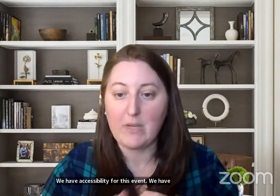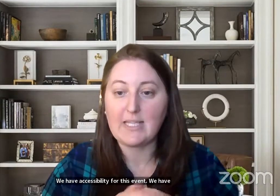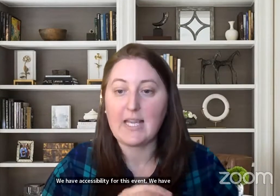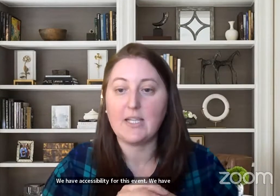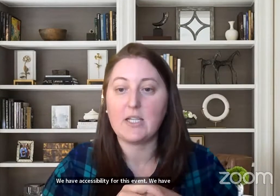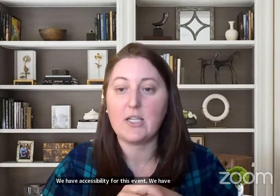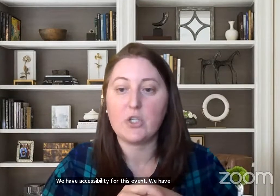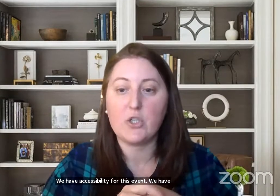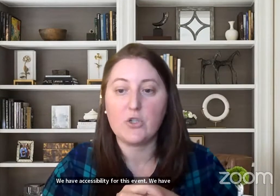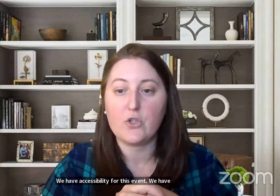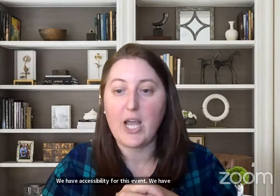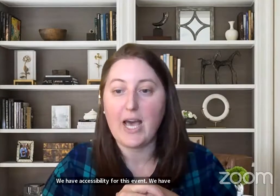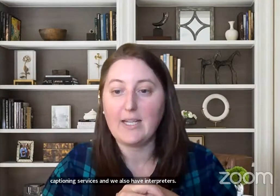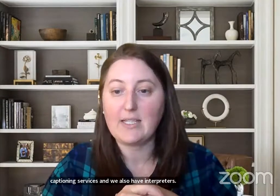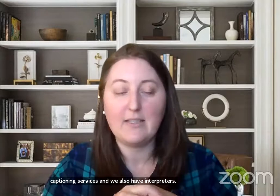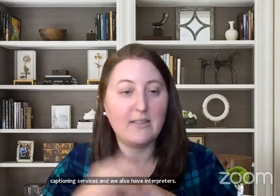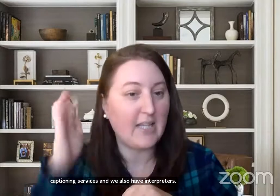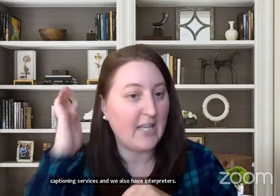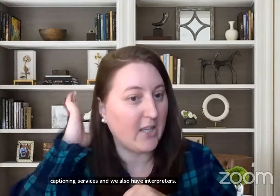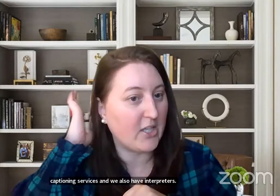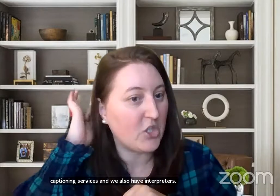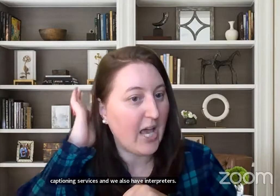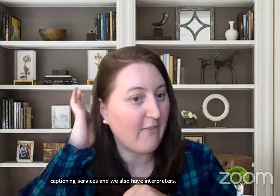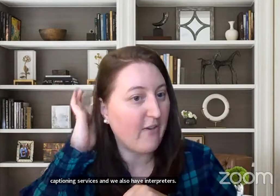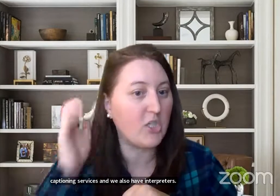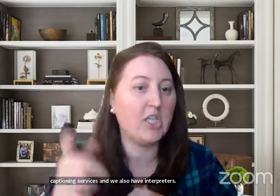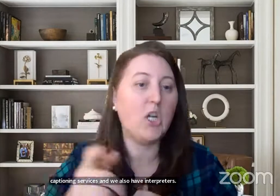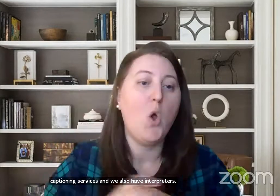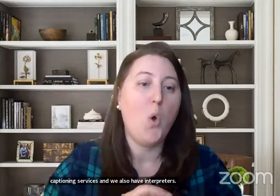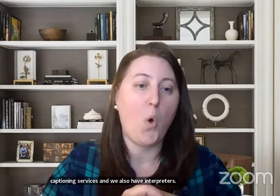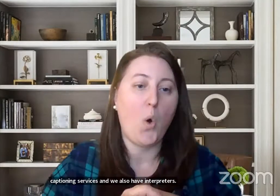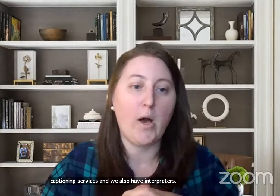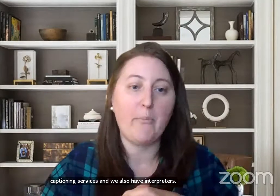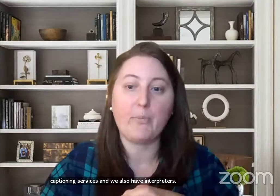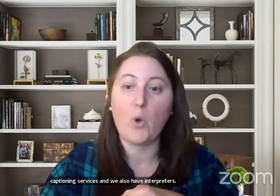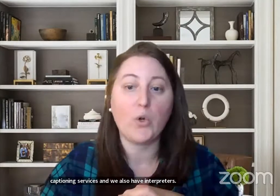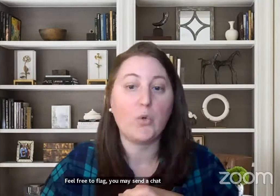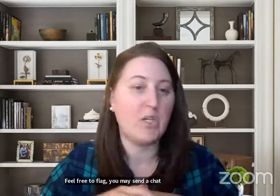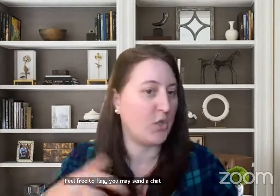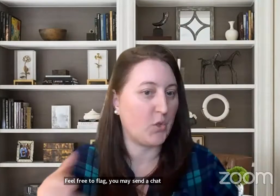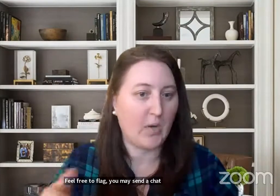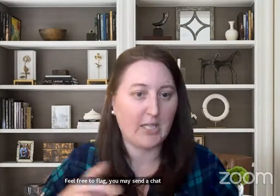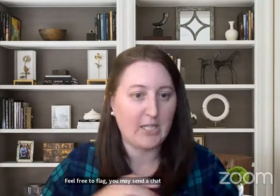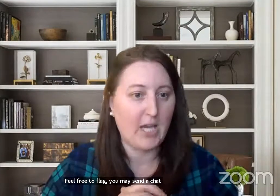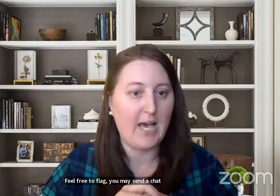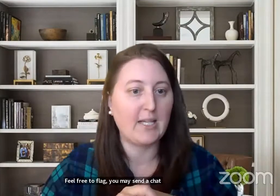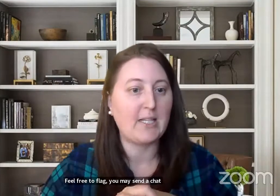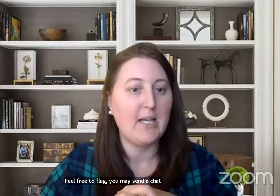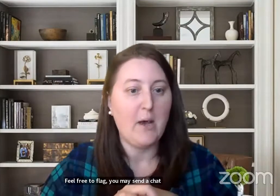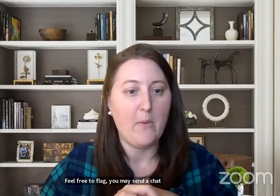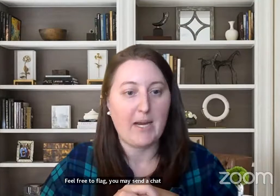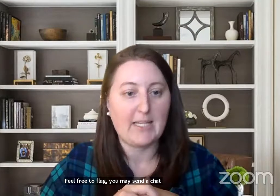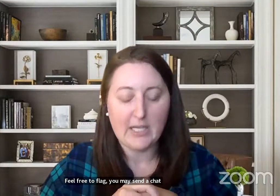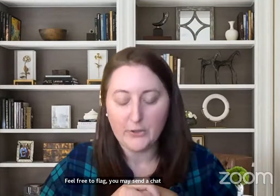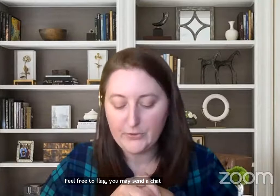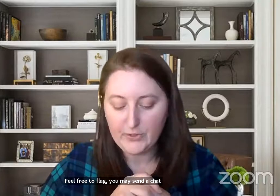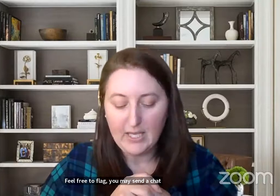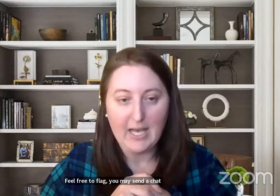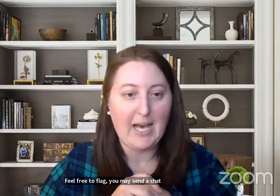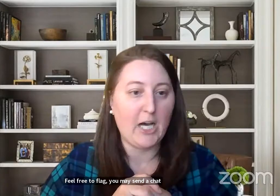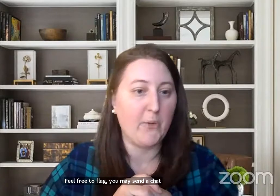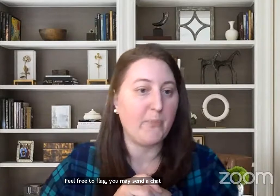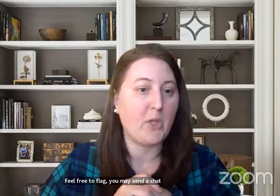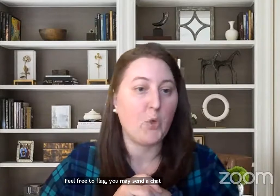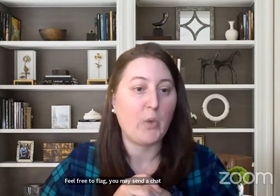flag. You may send a chat in the chat function, or you can just directly chat